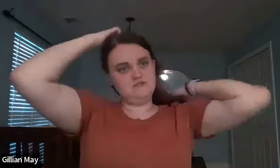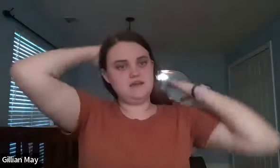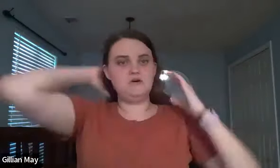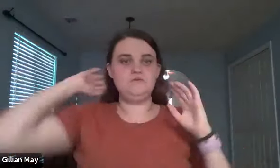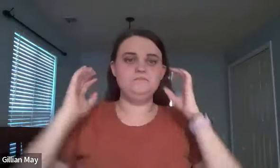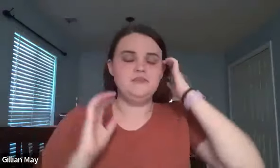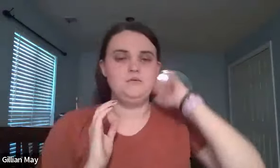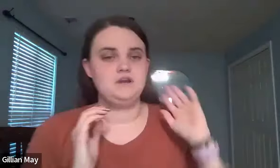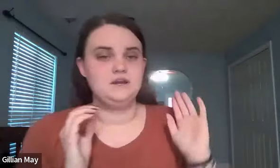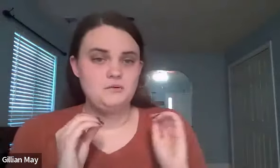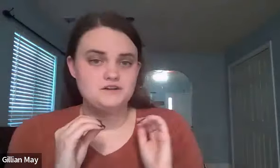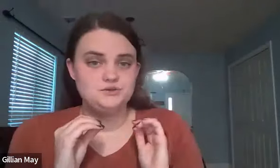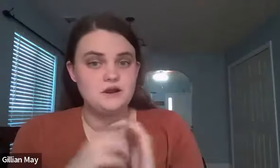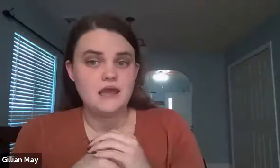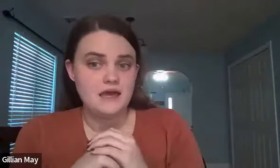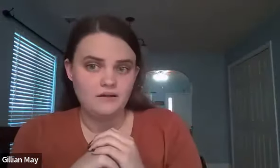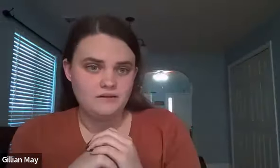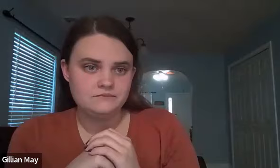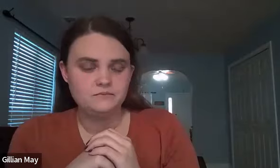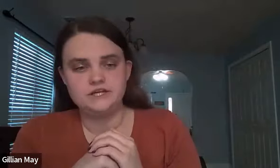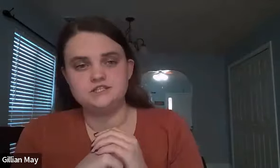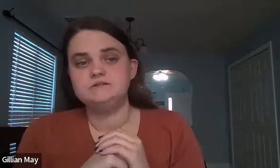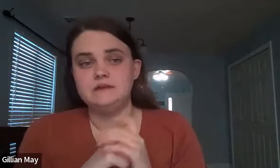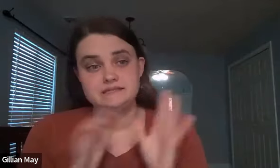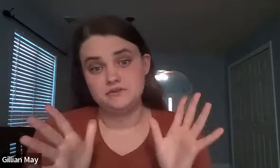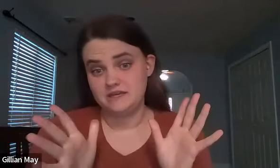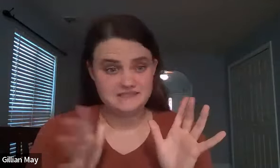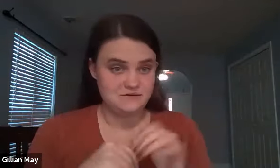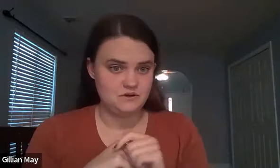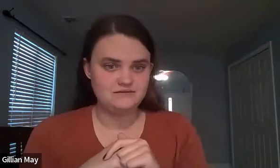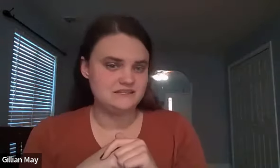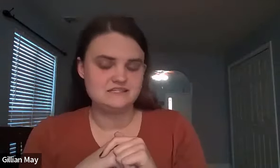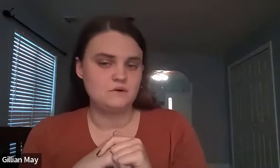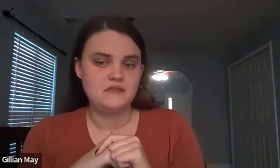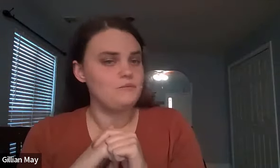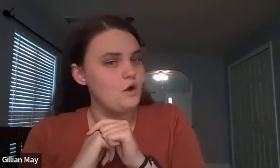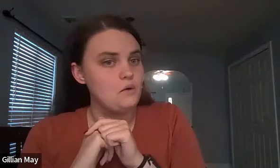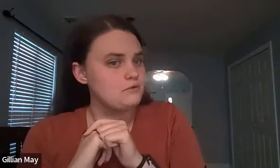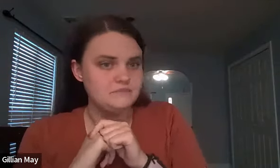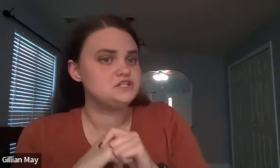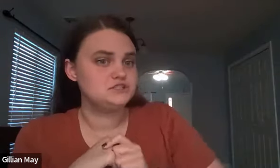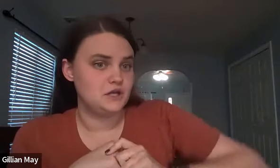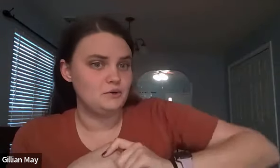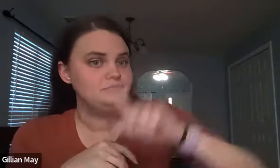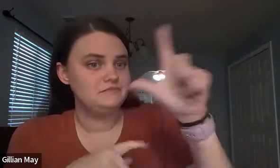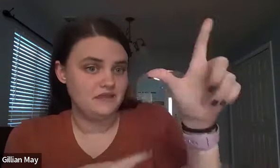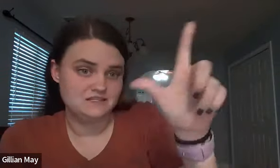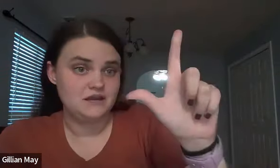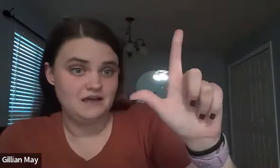So now we're going to go on to our L, which is another easy one because it's one that we all pretty much should know is our